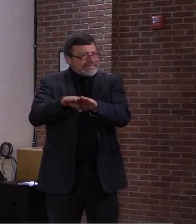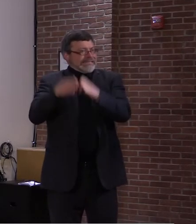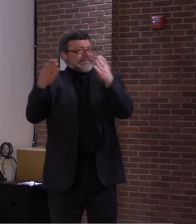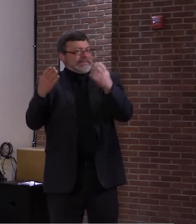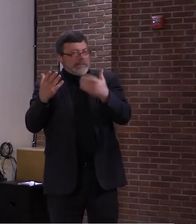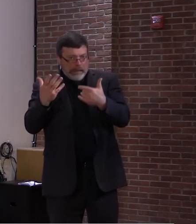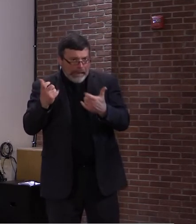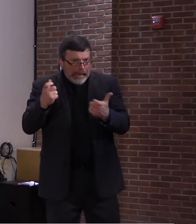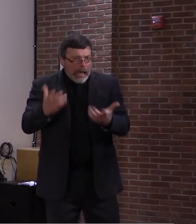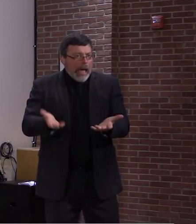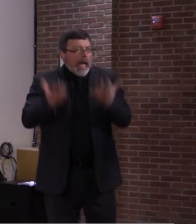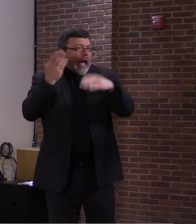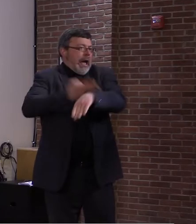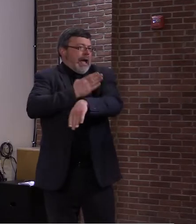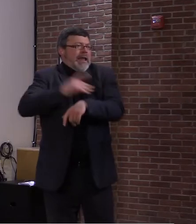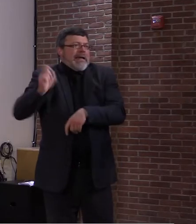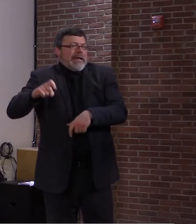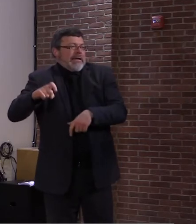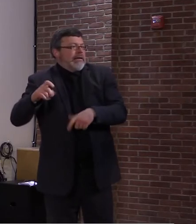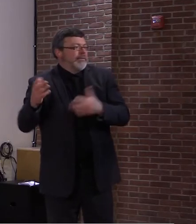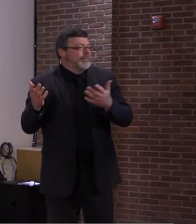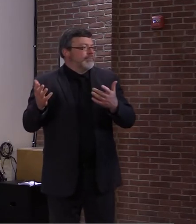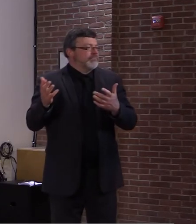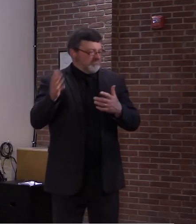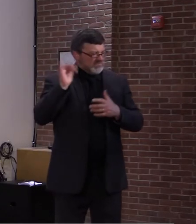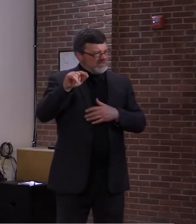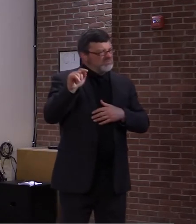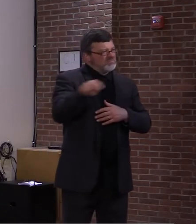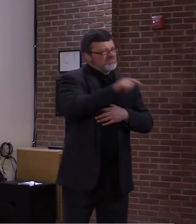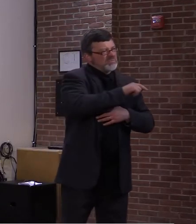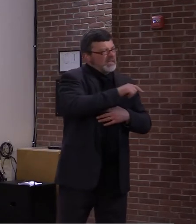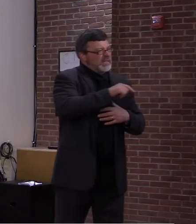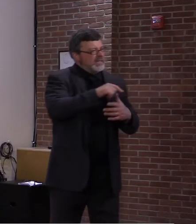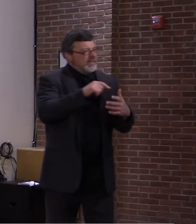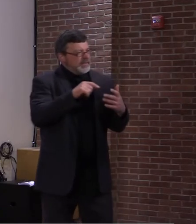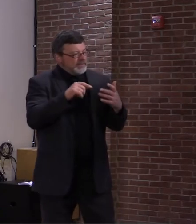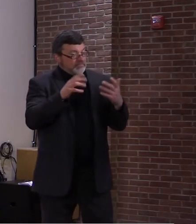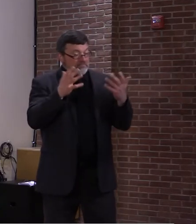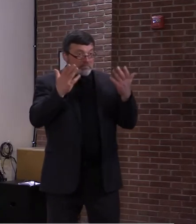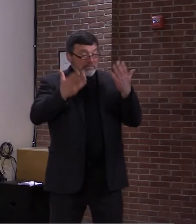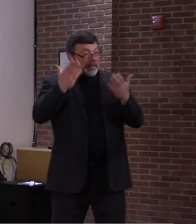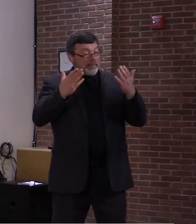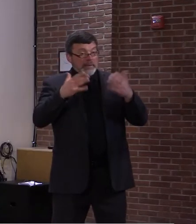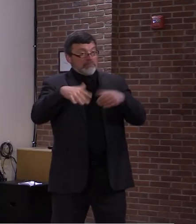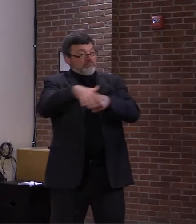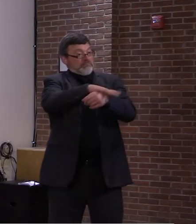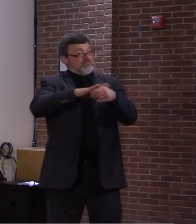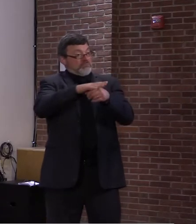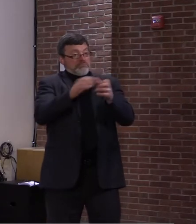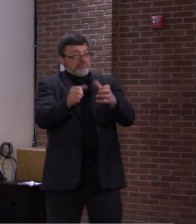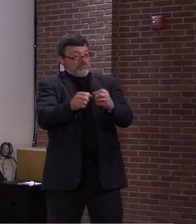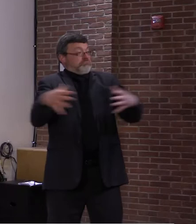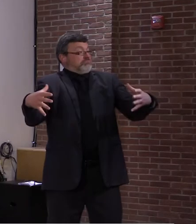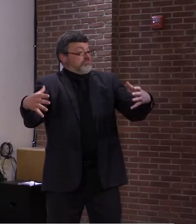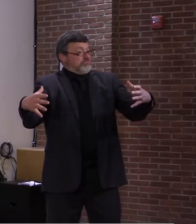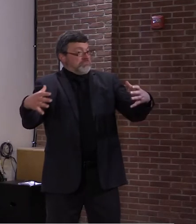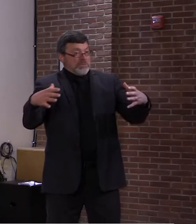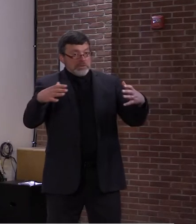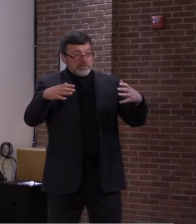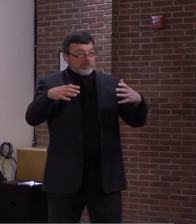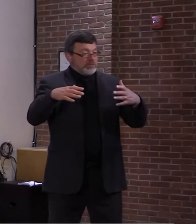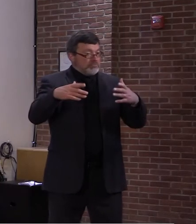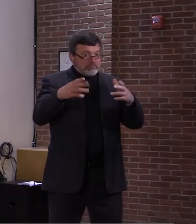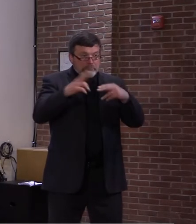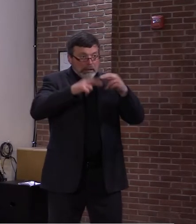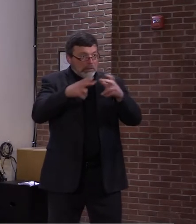for them to either make some adjustments to their physical space or to do expansions. We